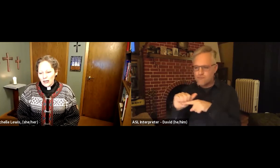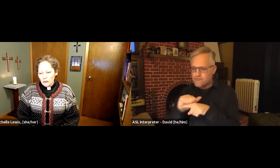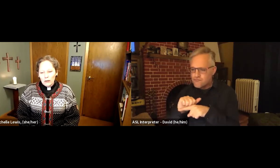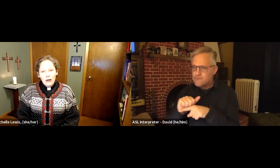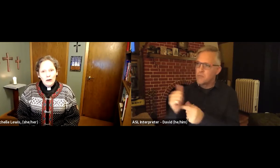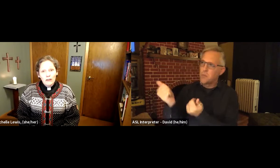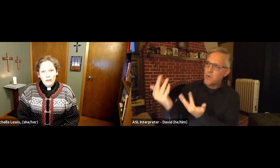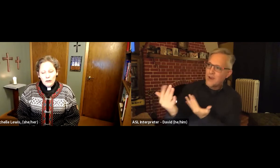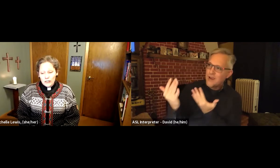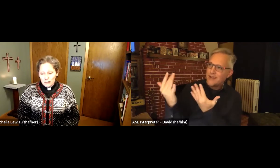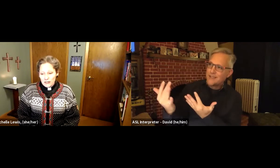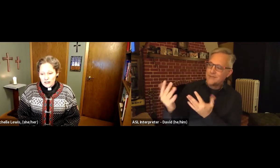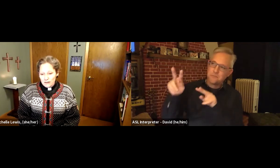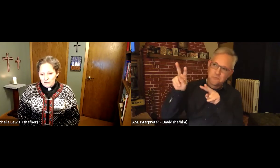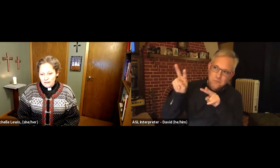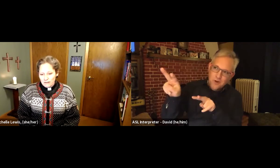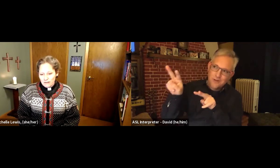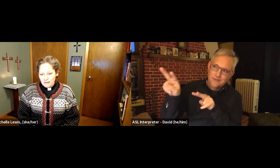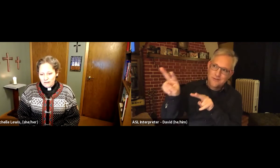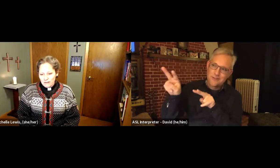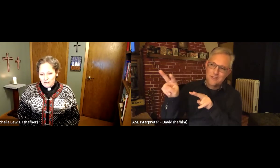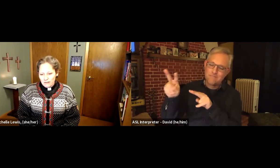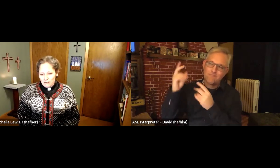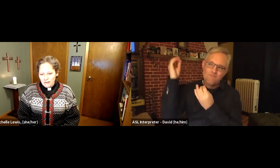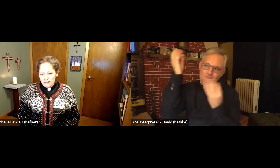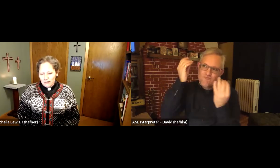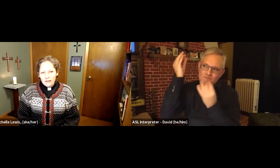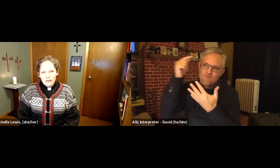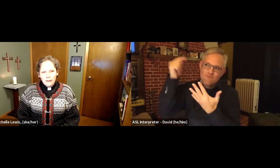exploring and preparing for Christmas.